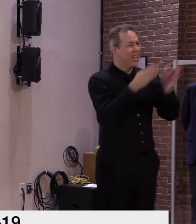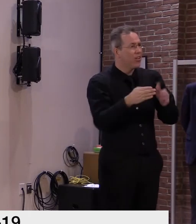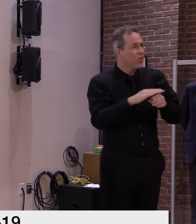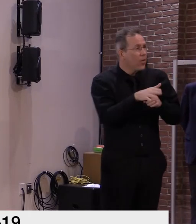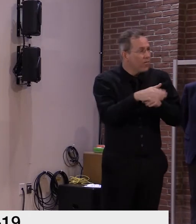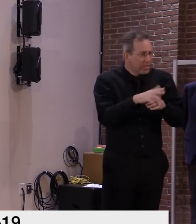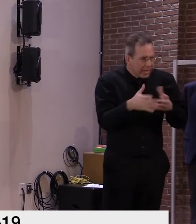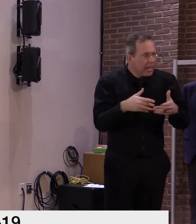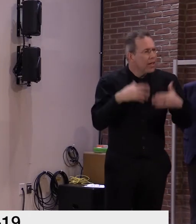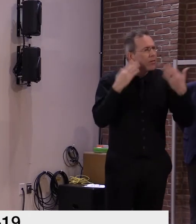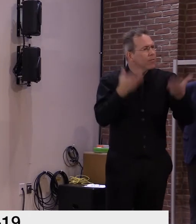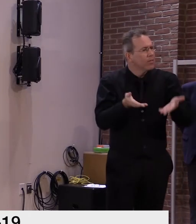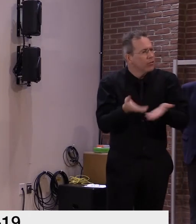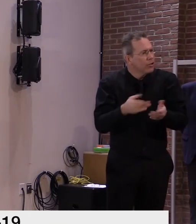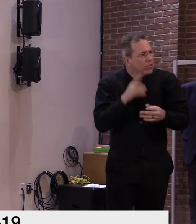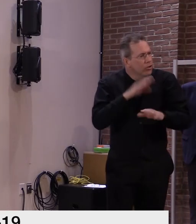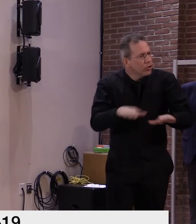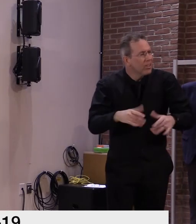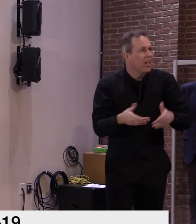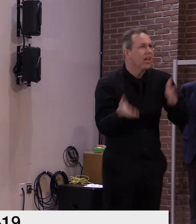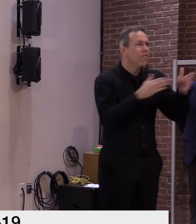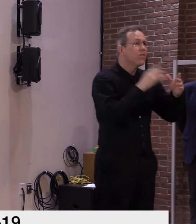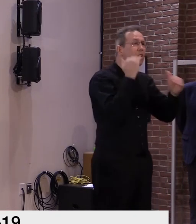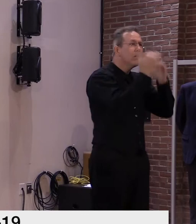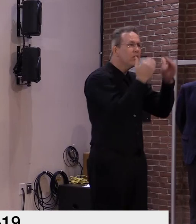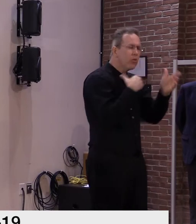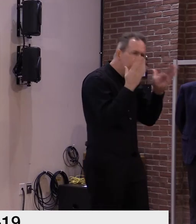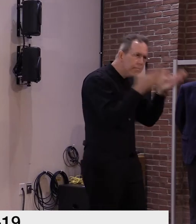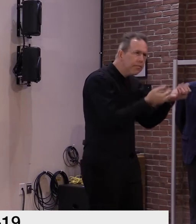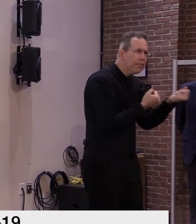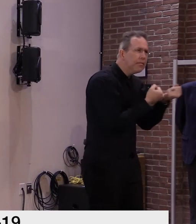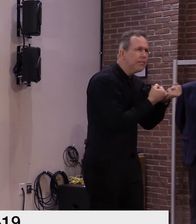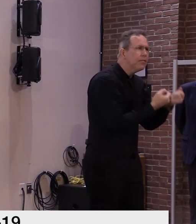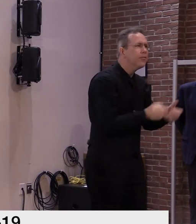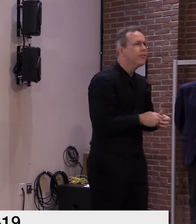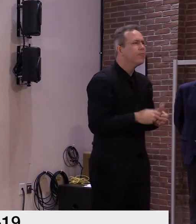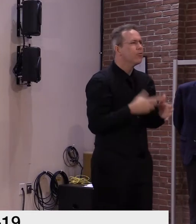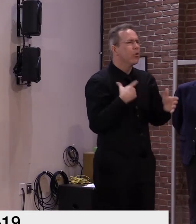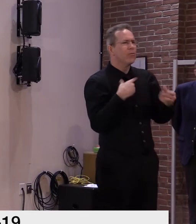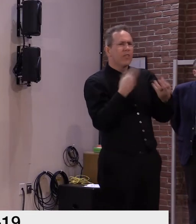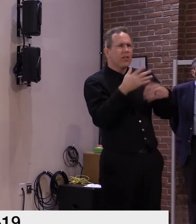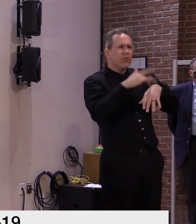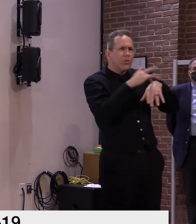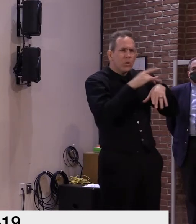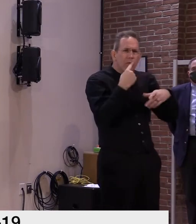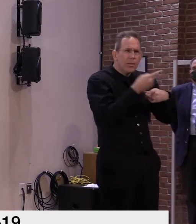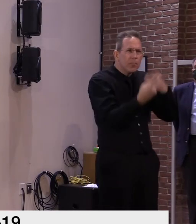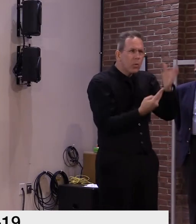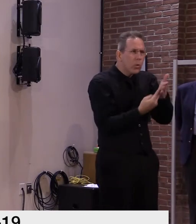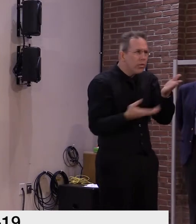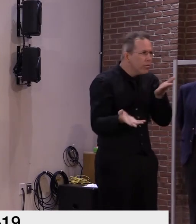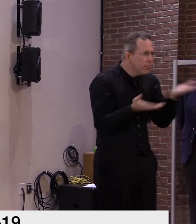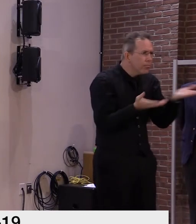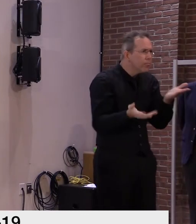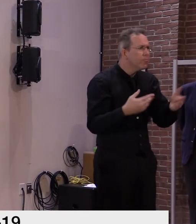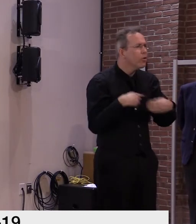the outreach, the case management, that's all essential to their ongoing recovery.